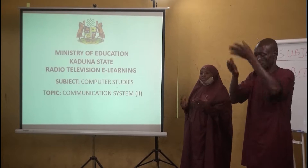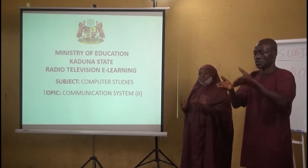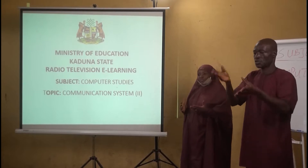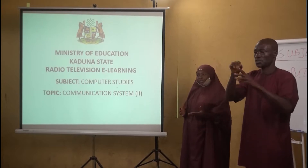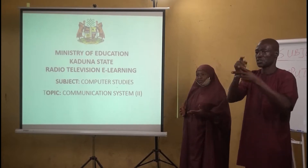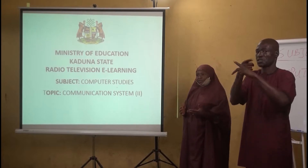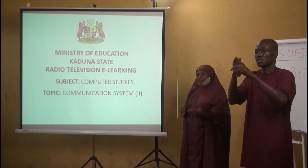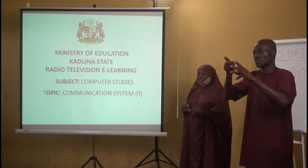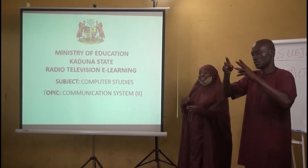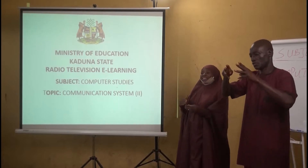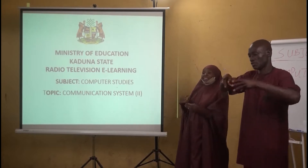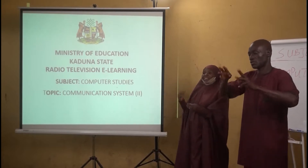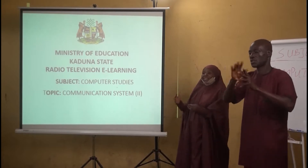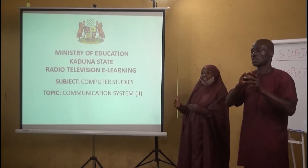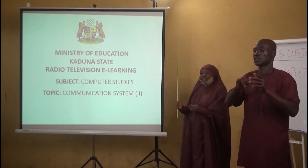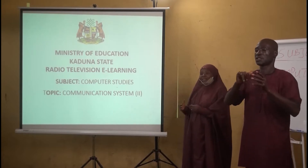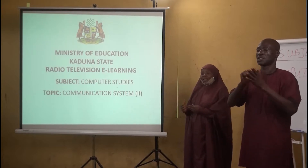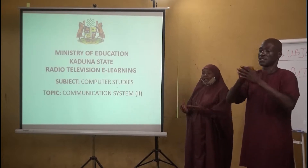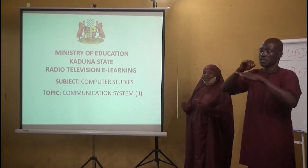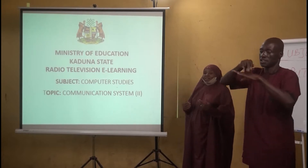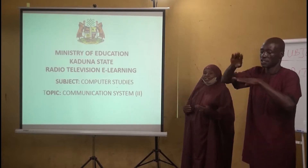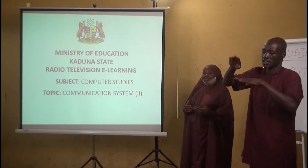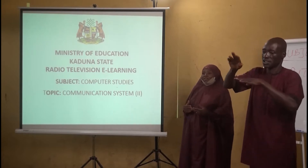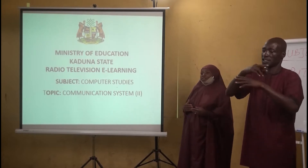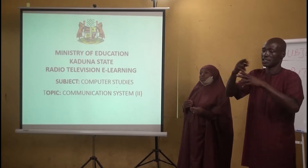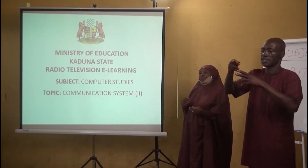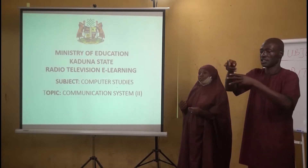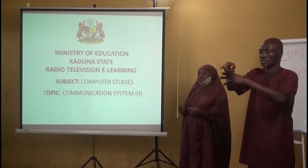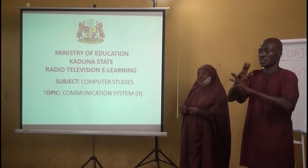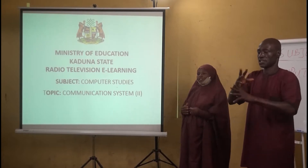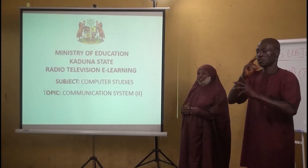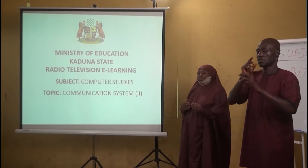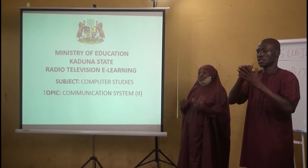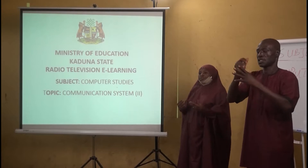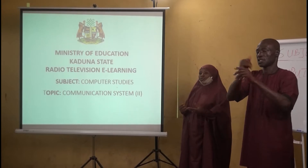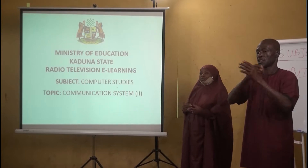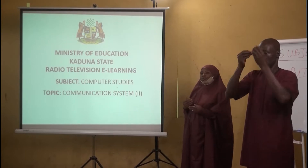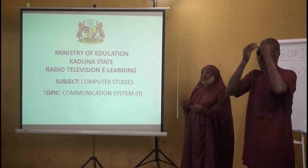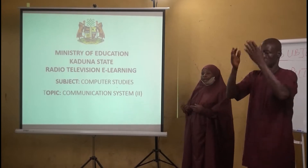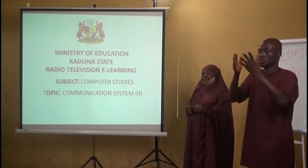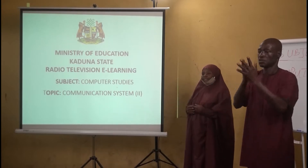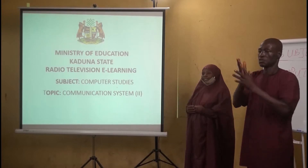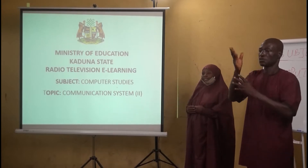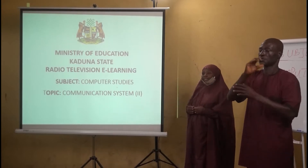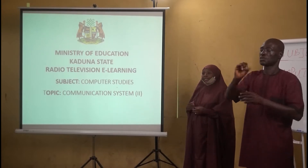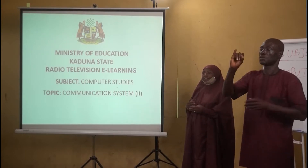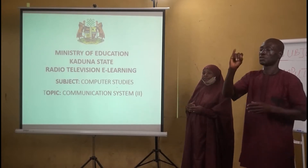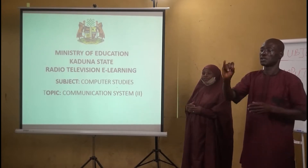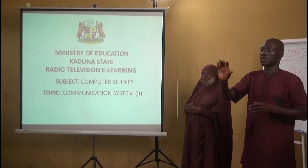various means. That's the sending and receiving of information through ICT, that's